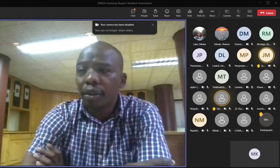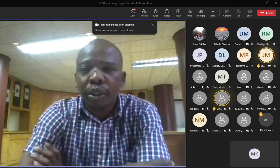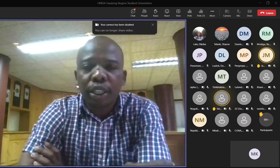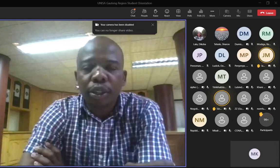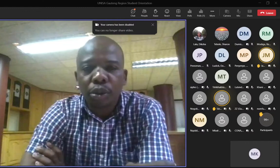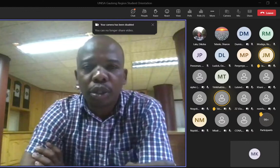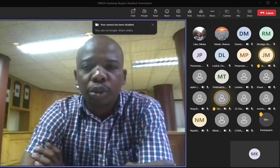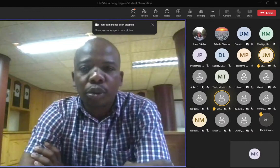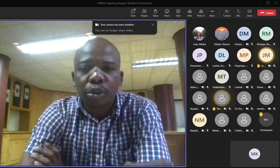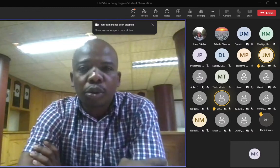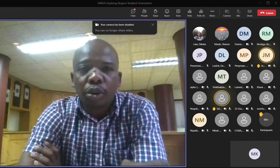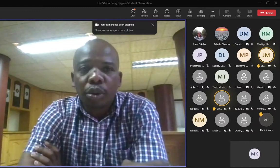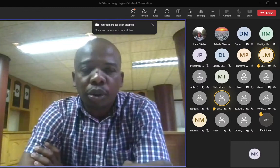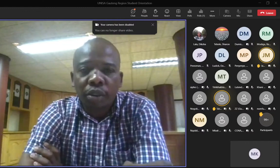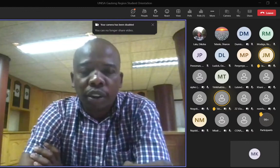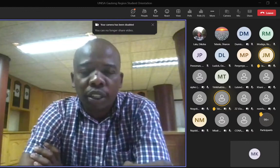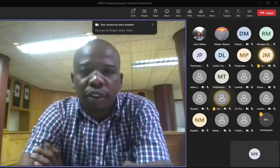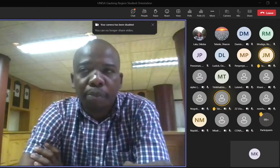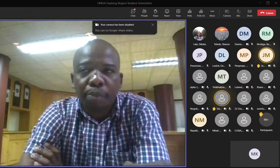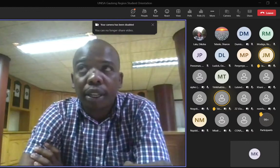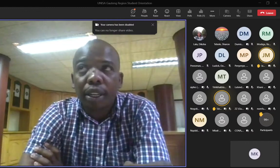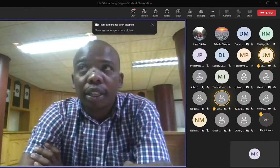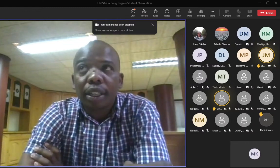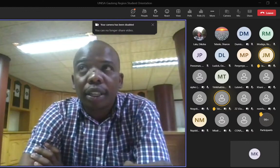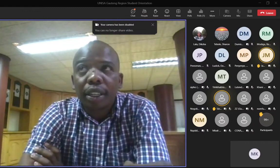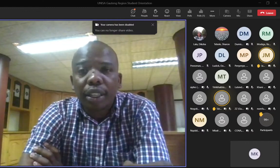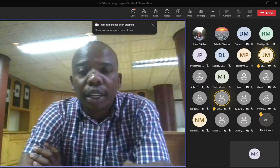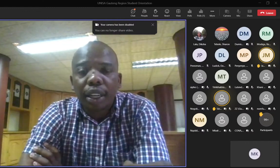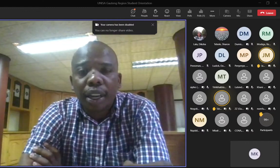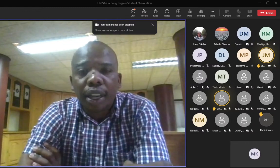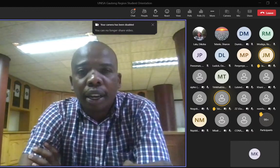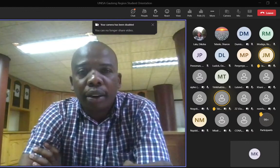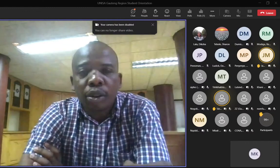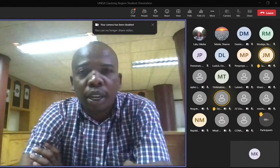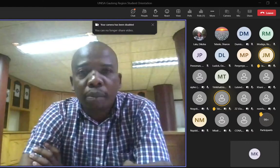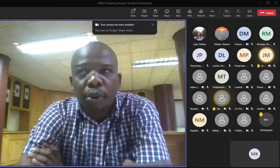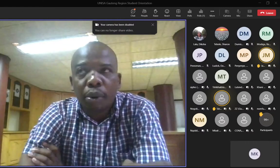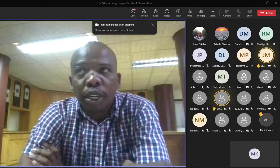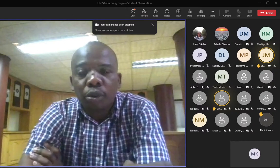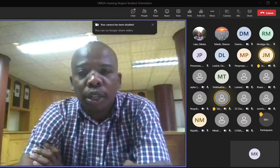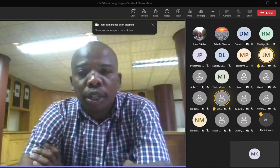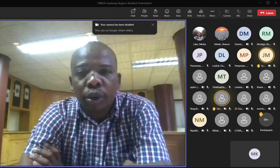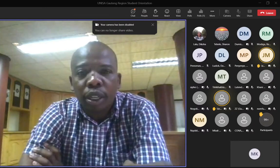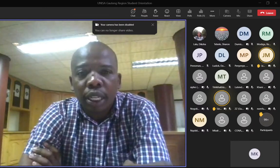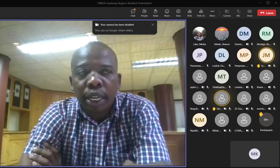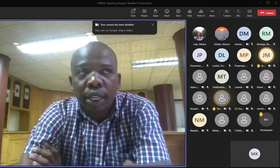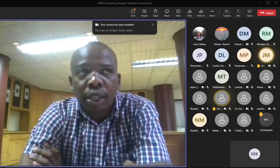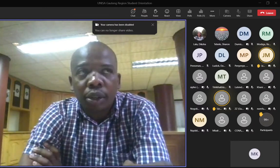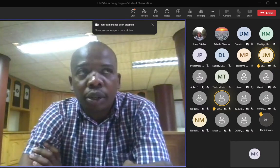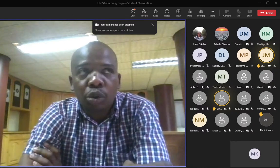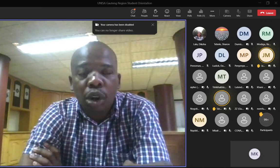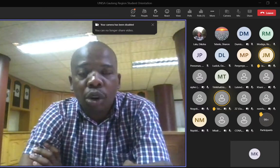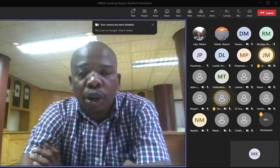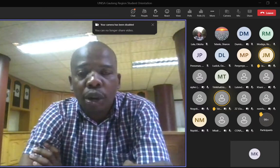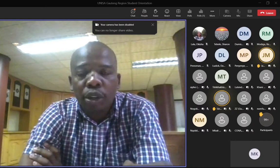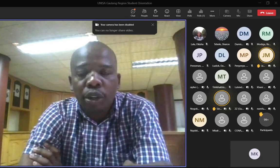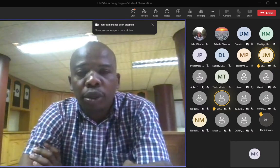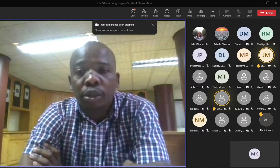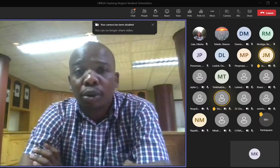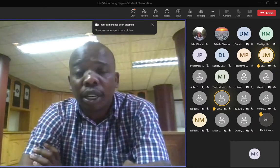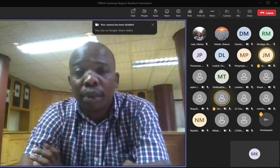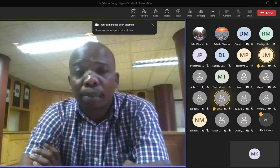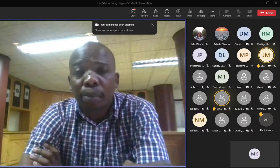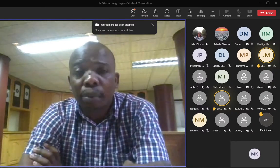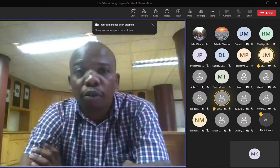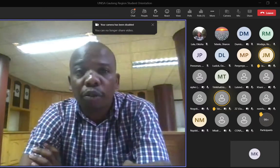we asking you to give us feedback uh on the poll that you are doing and then also how we are